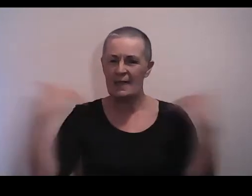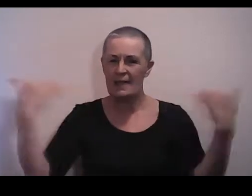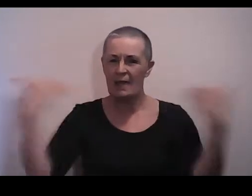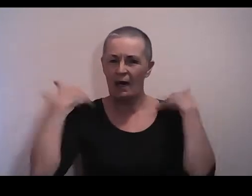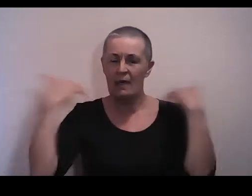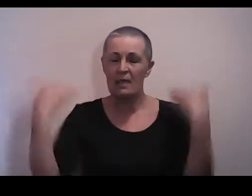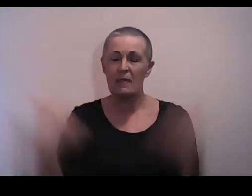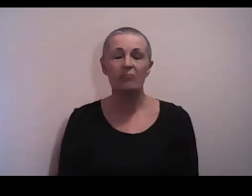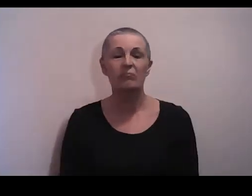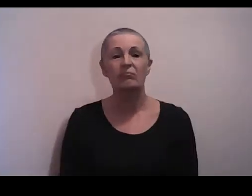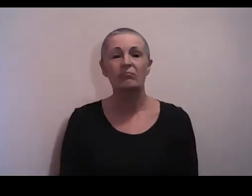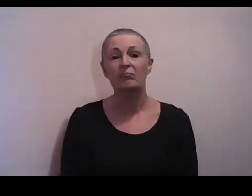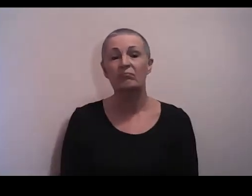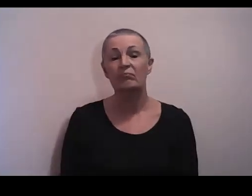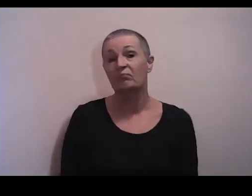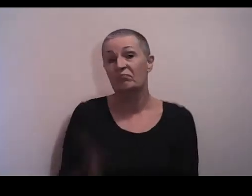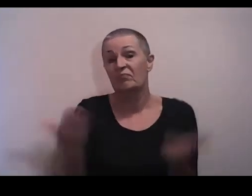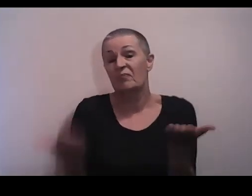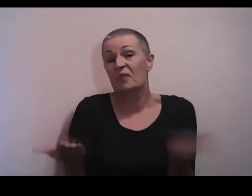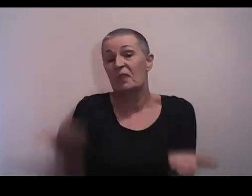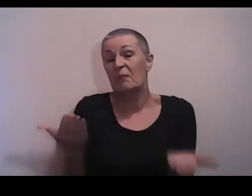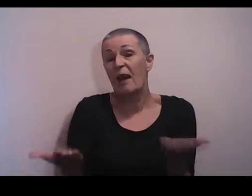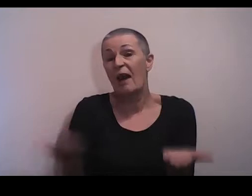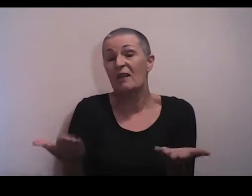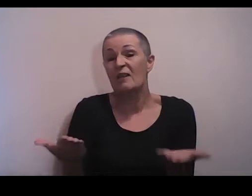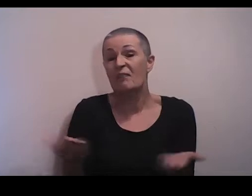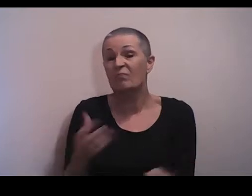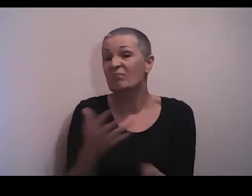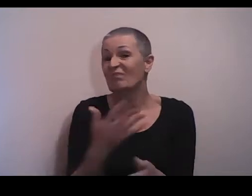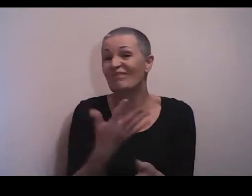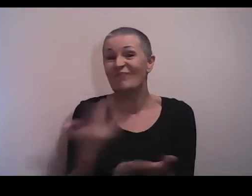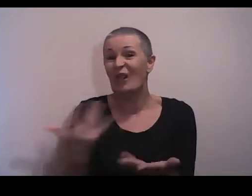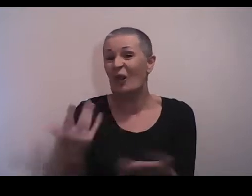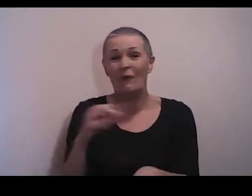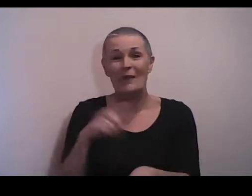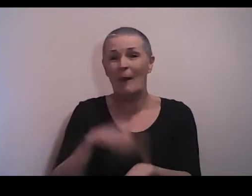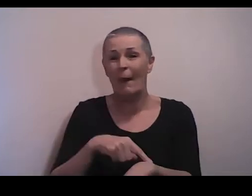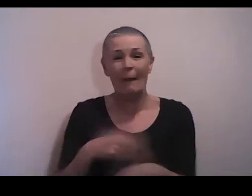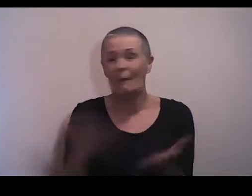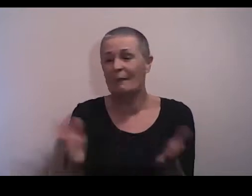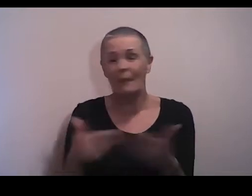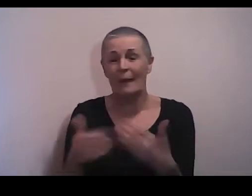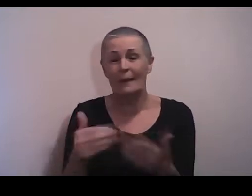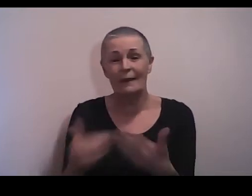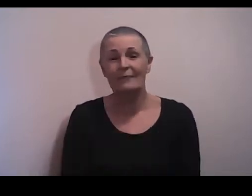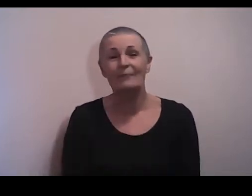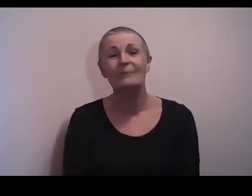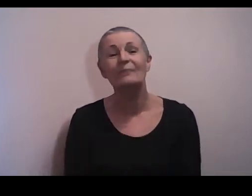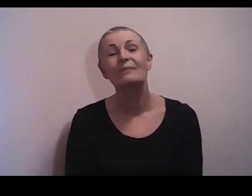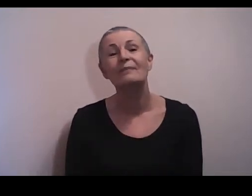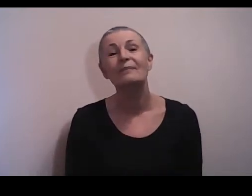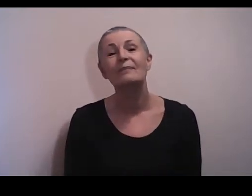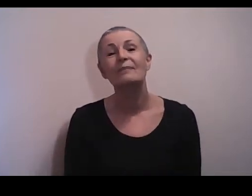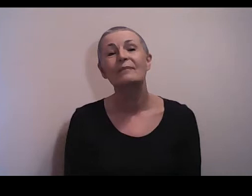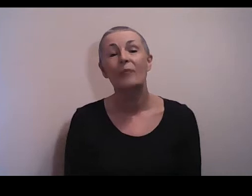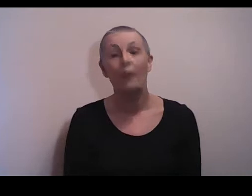to gauge. But the longer you do these new exercises, the more familiar you will be with them, and